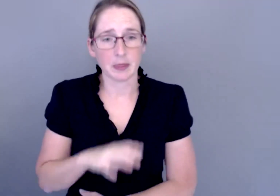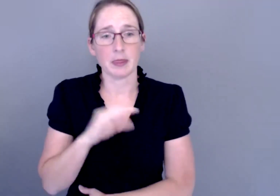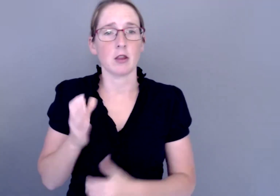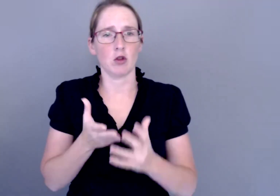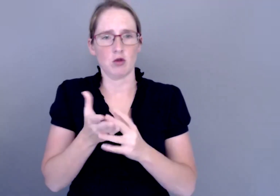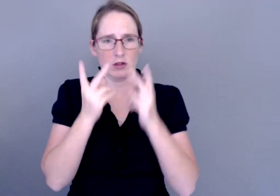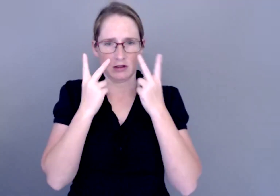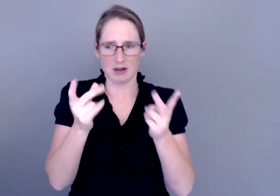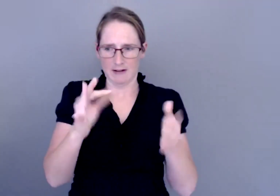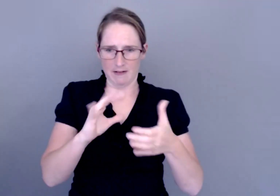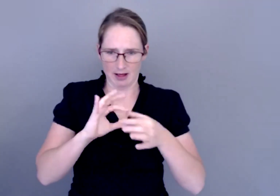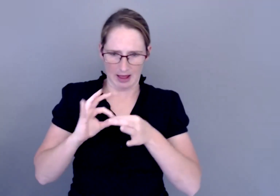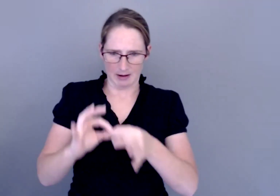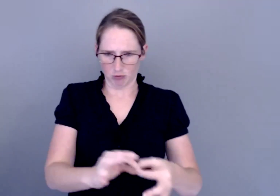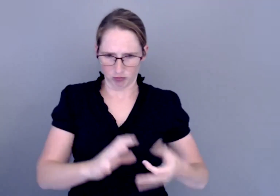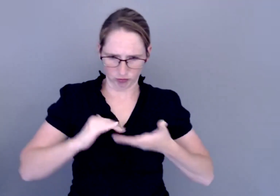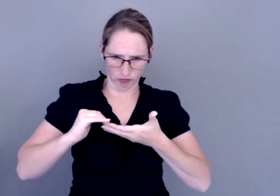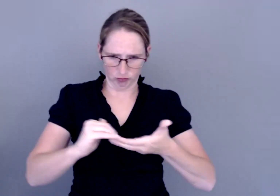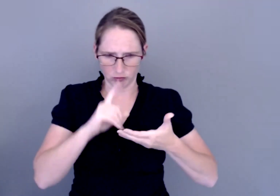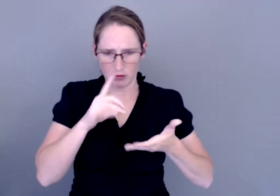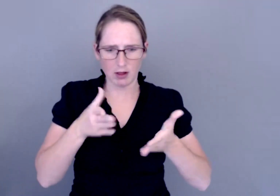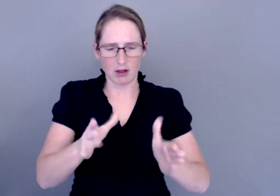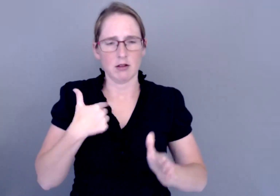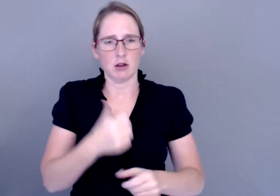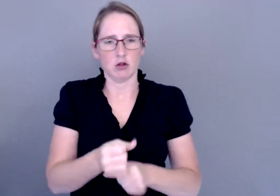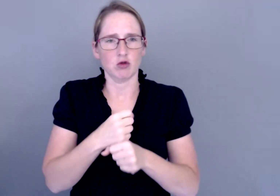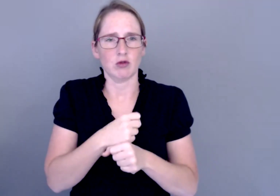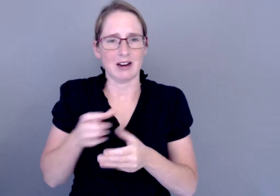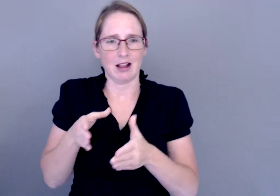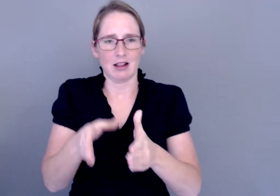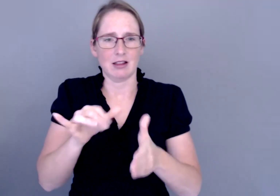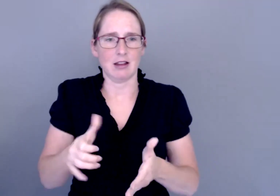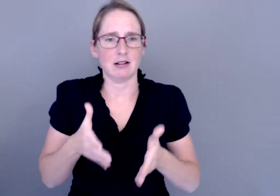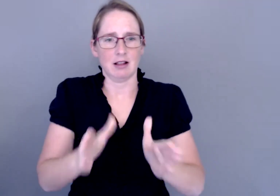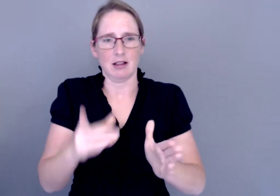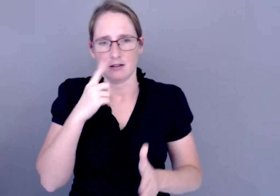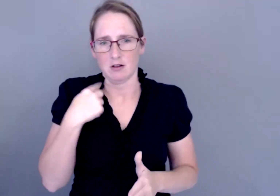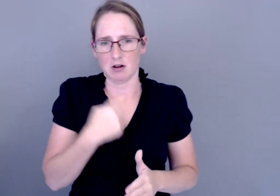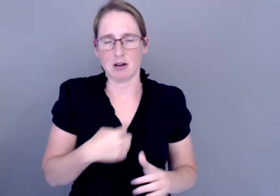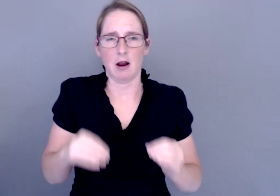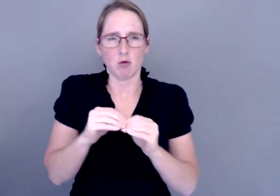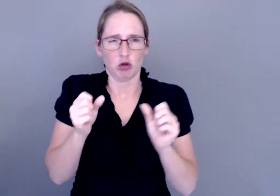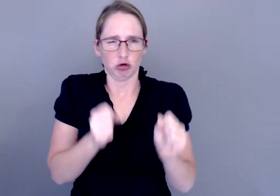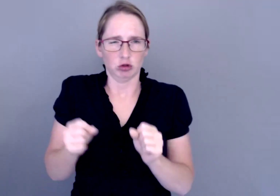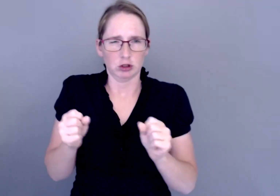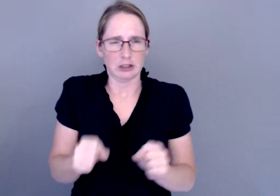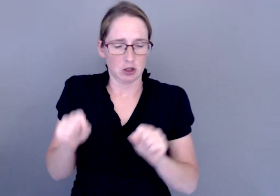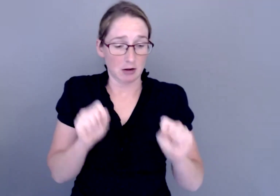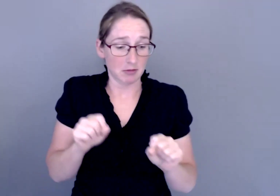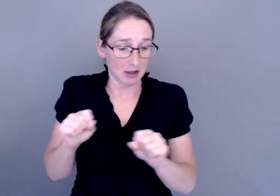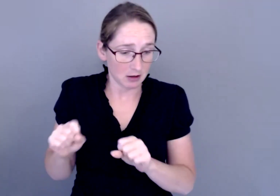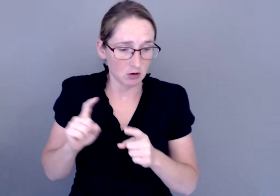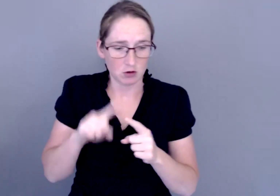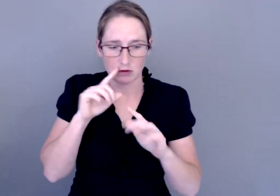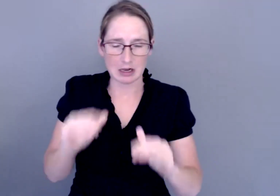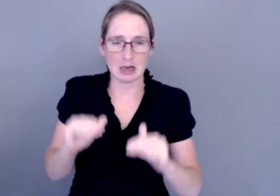lens of collaboration, it allows us to create a lane that will allow us to have more strategic ability to